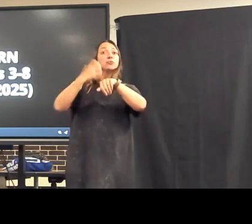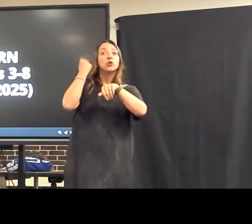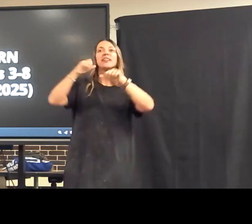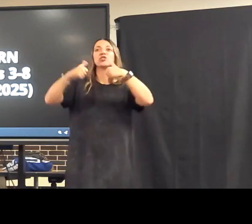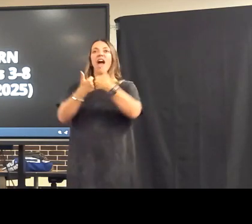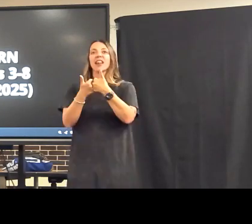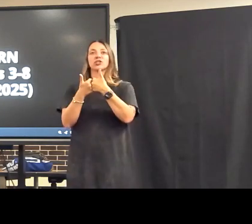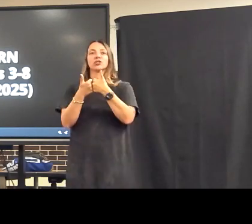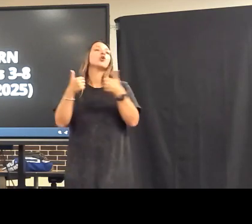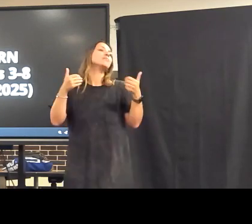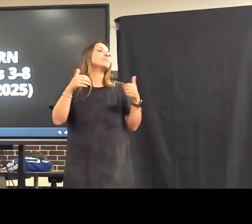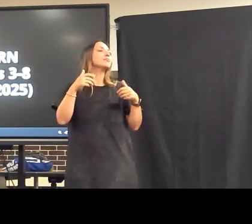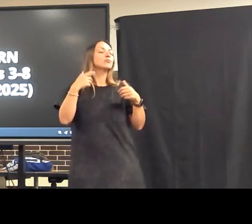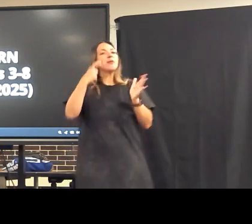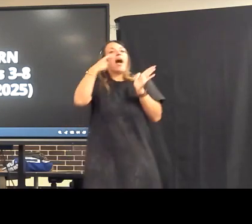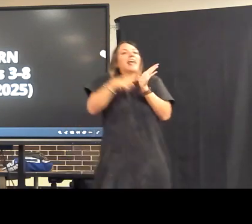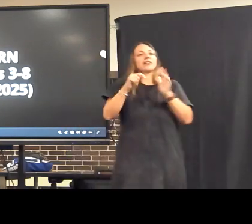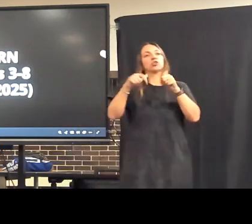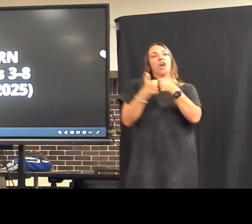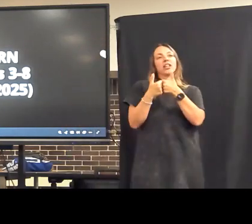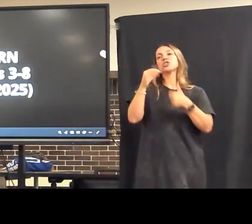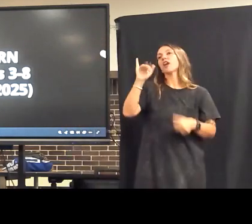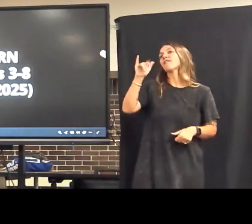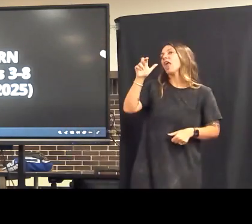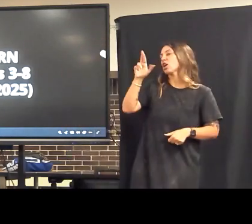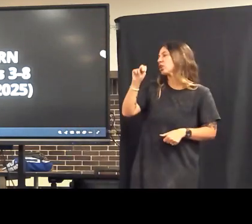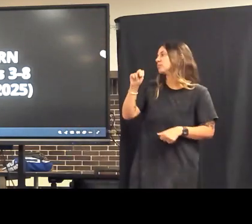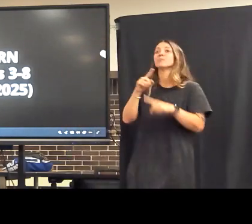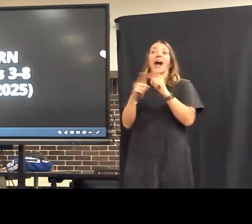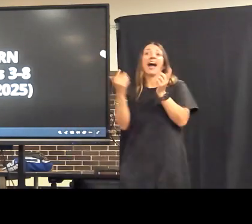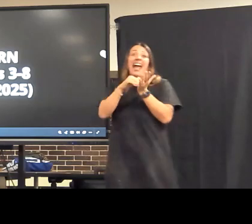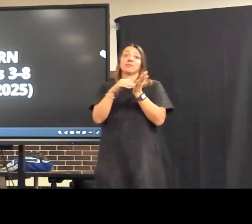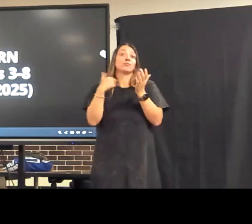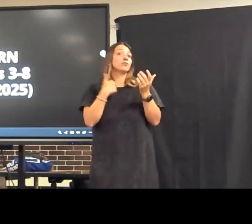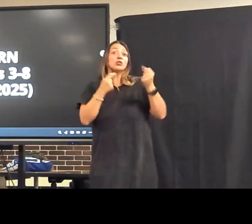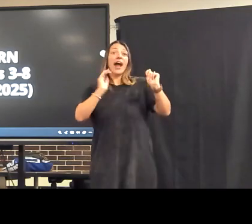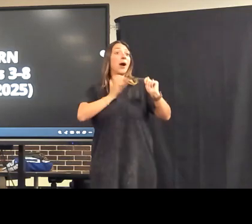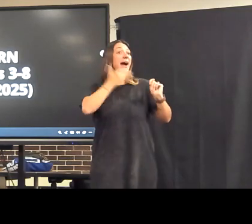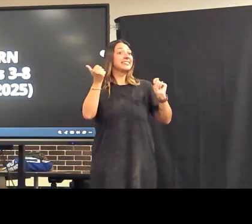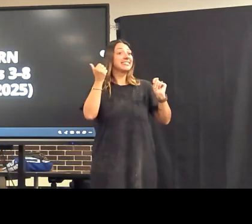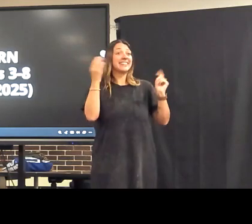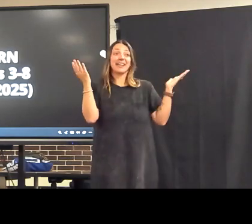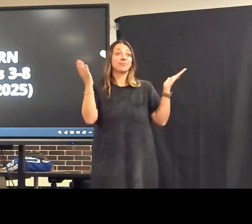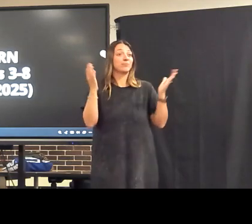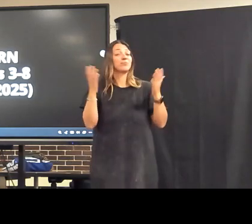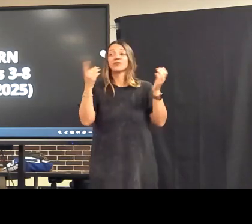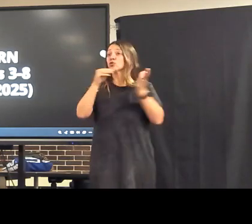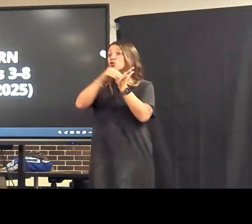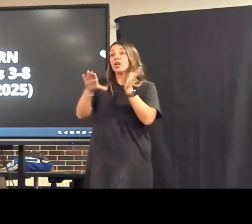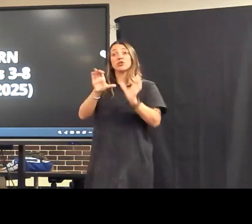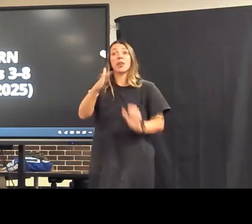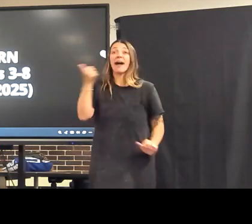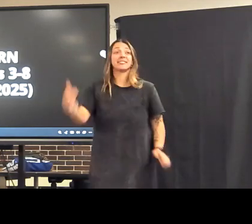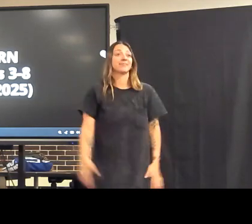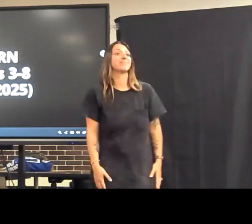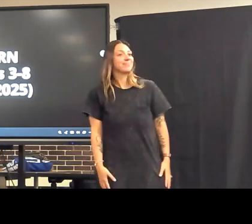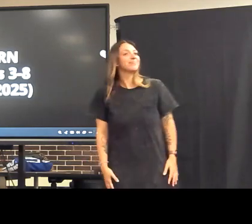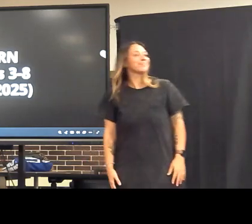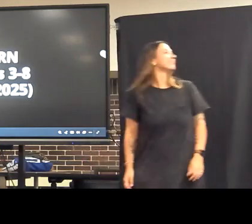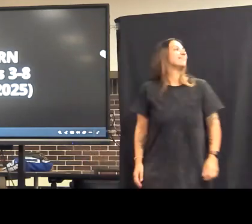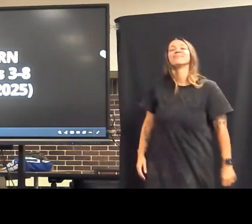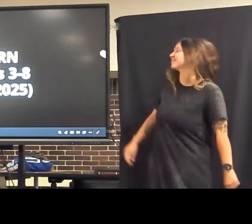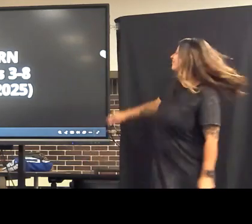those English questions to be signed. The teachers can't be in 7 places at one time. So again, we're doing our best. Our